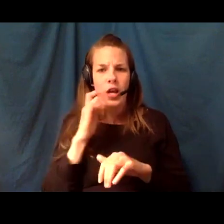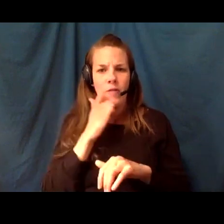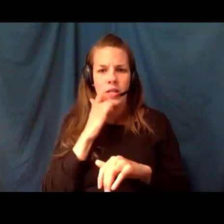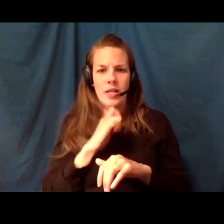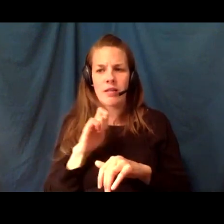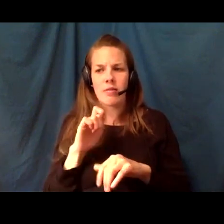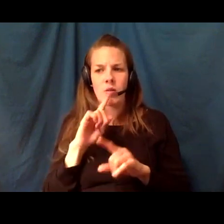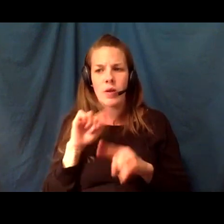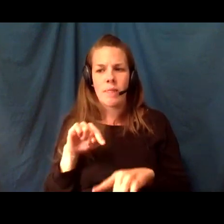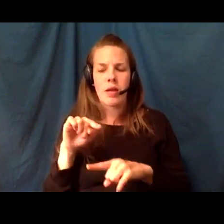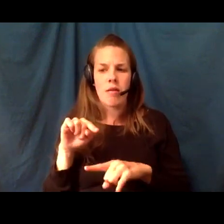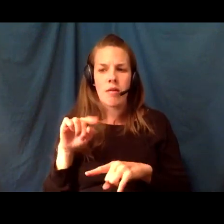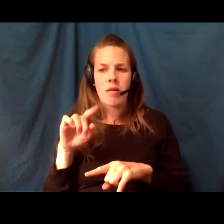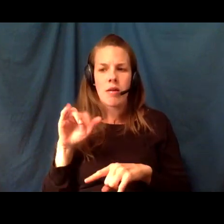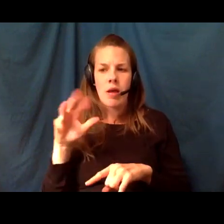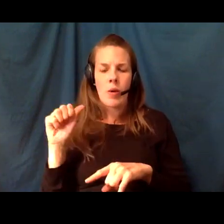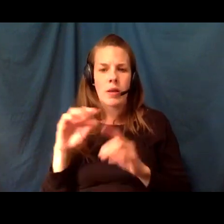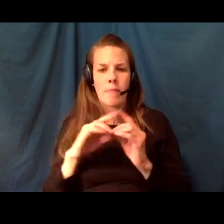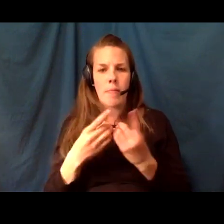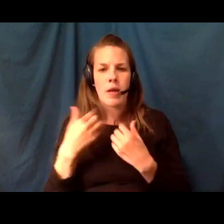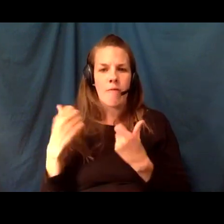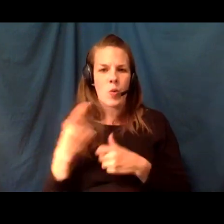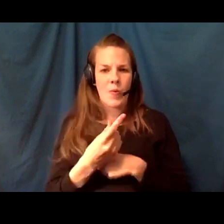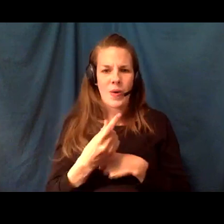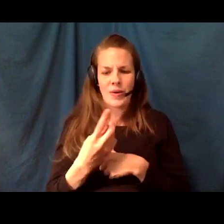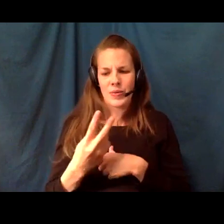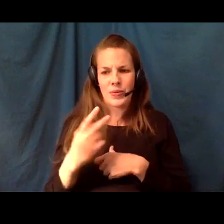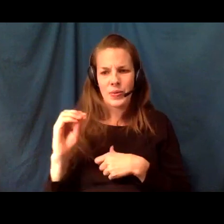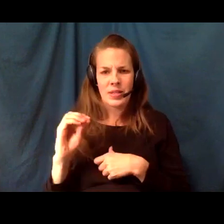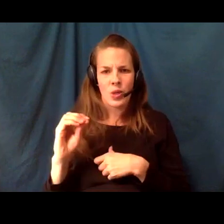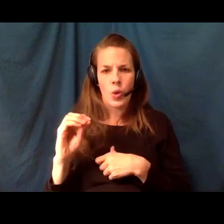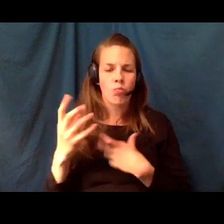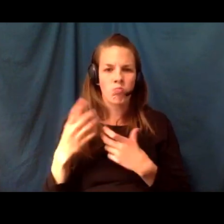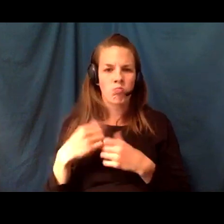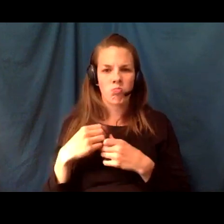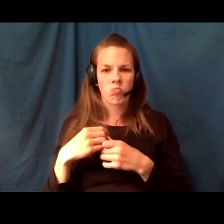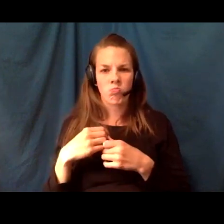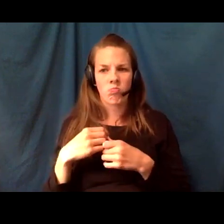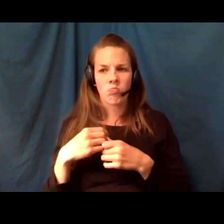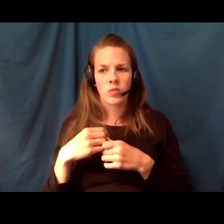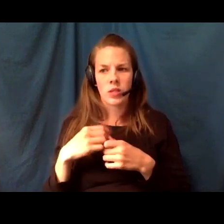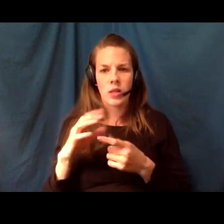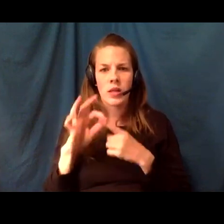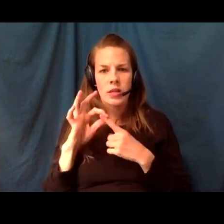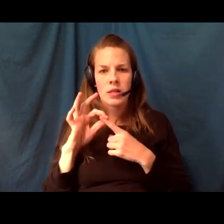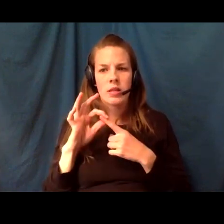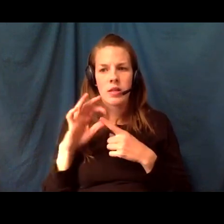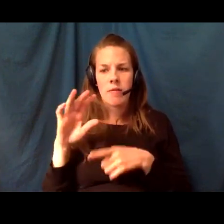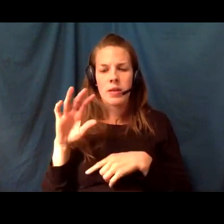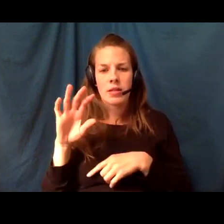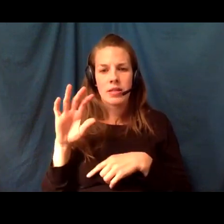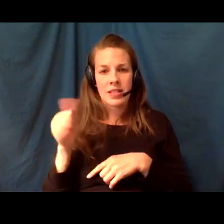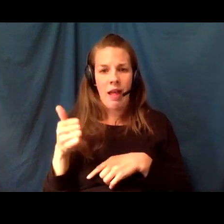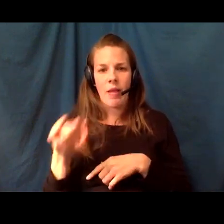Iowa Department of Public Health has been either 1, 2, or 0, except for the 10th when there were